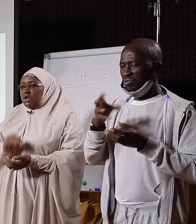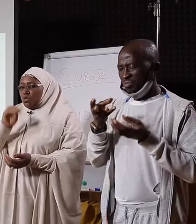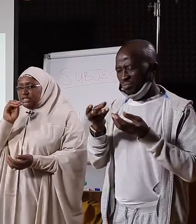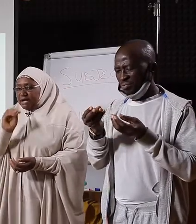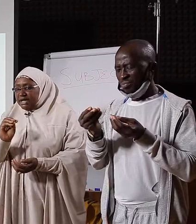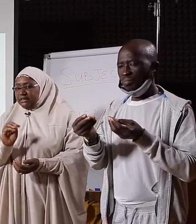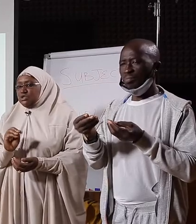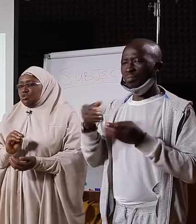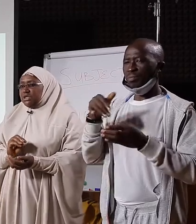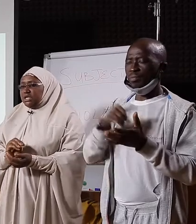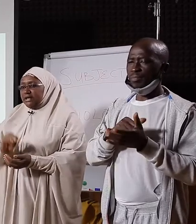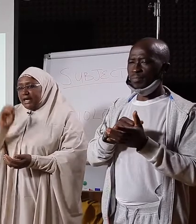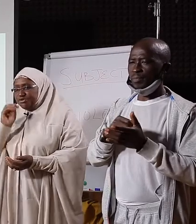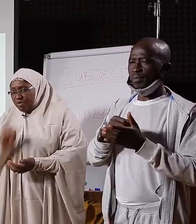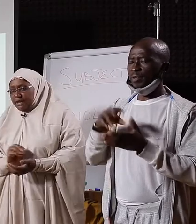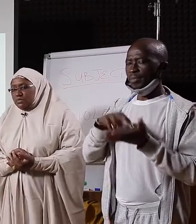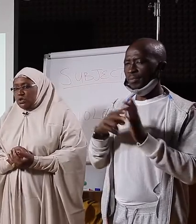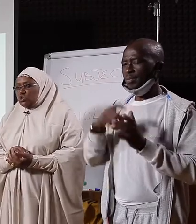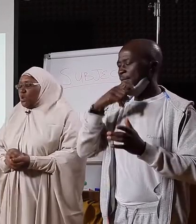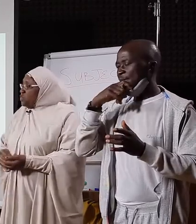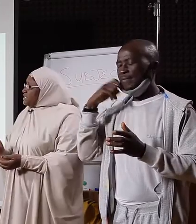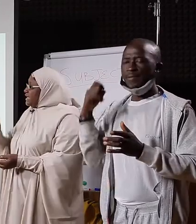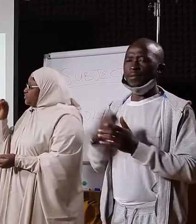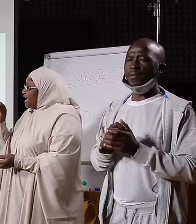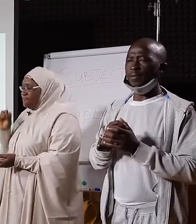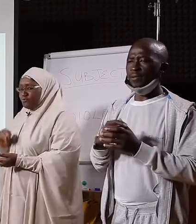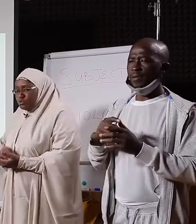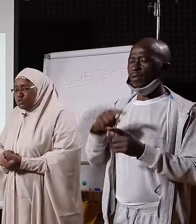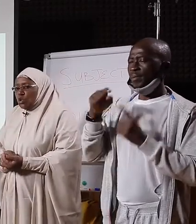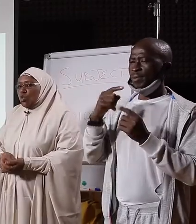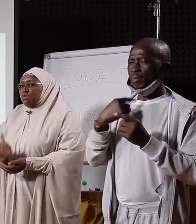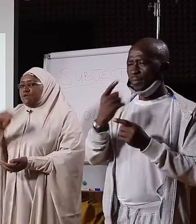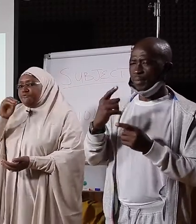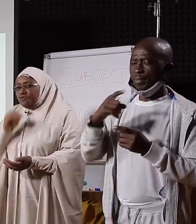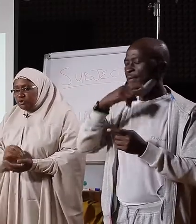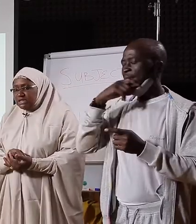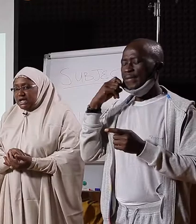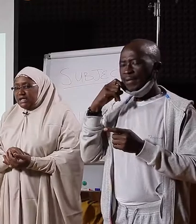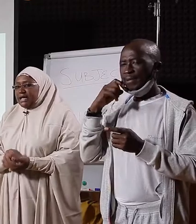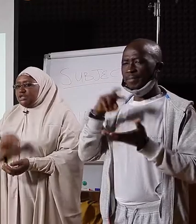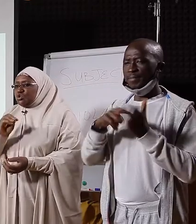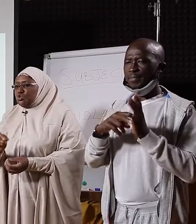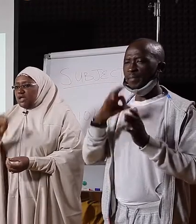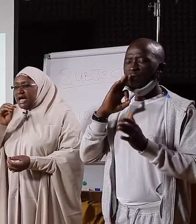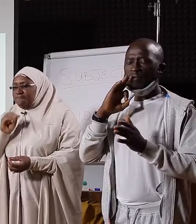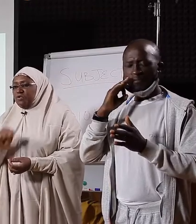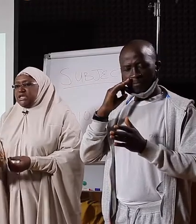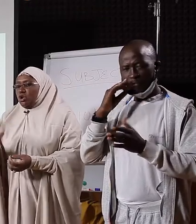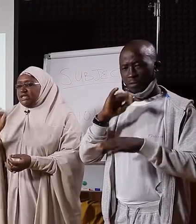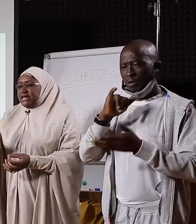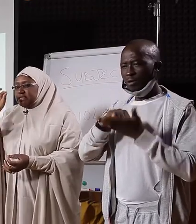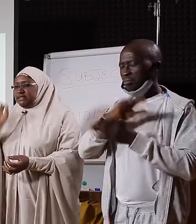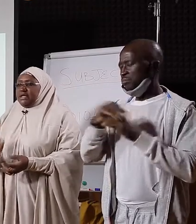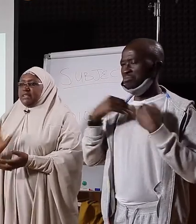it, we term that thing to be a dry. So when we say dry fruits, we mean fruits that do not have